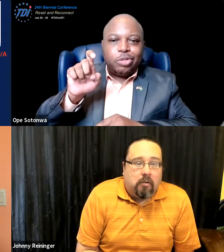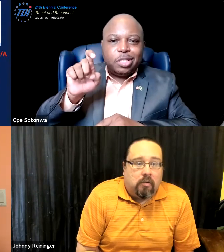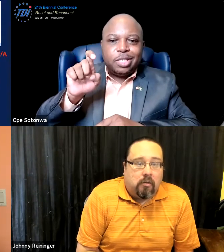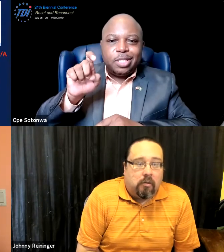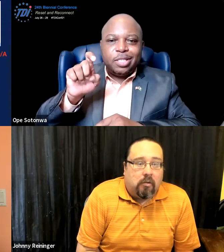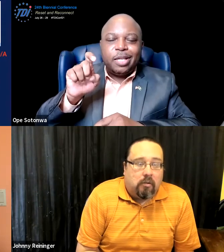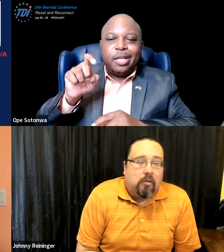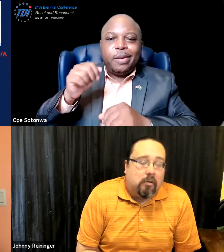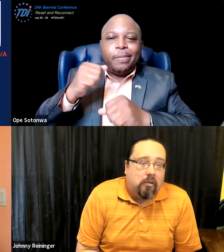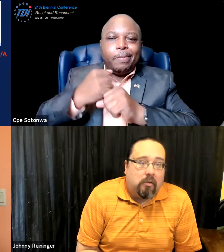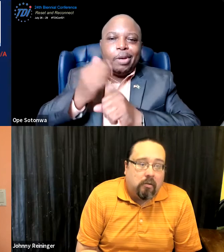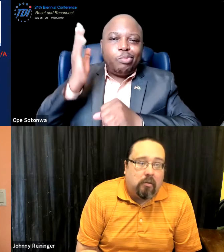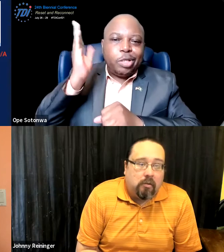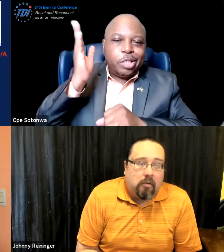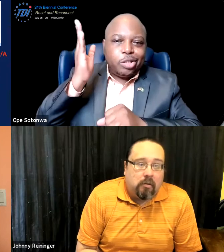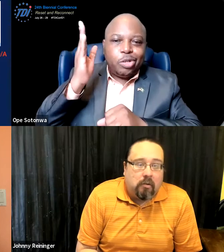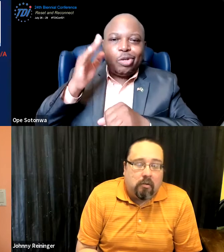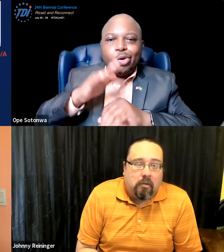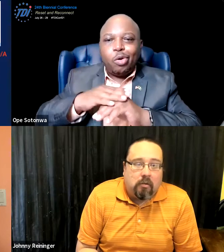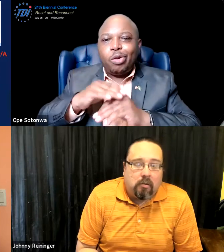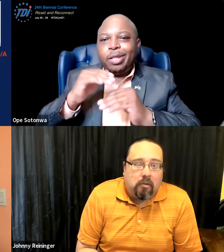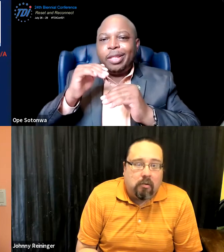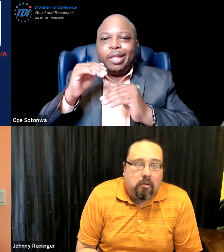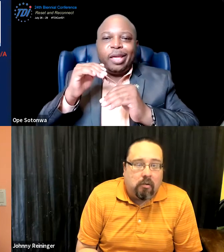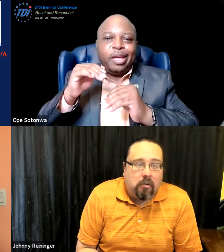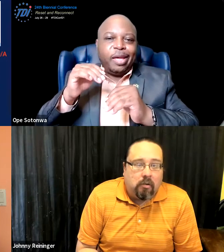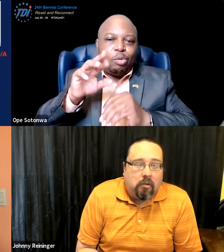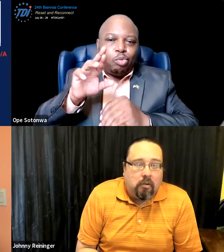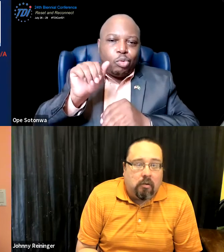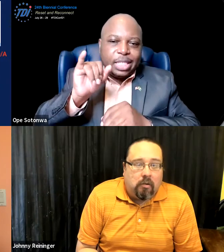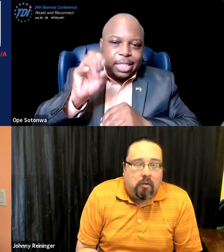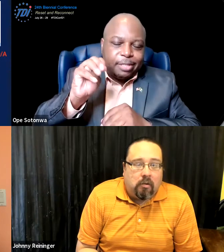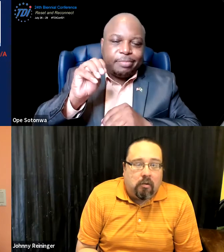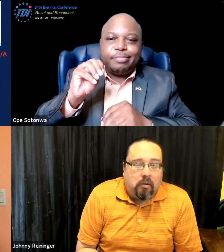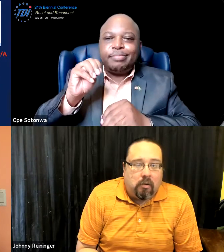where Dr. Leah Cox made a